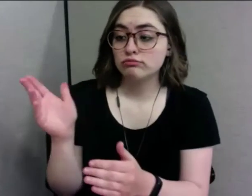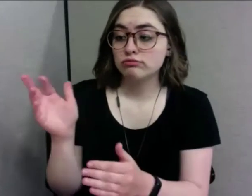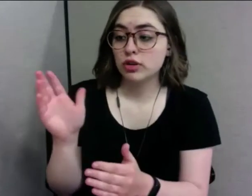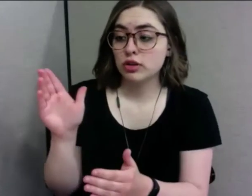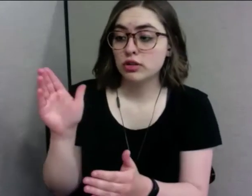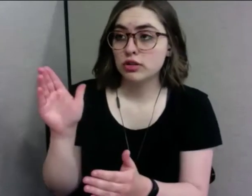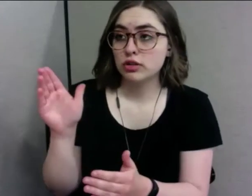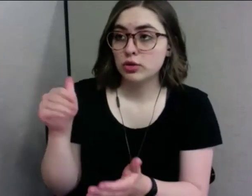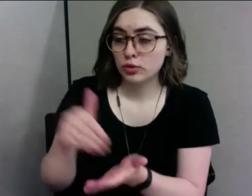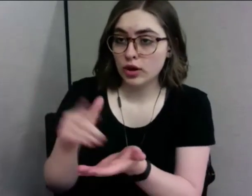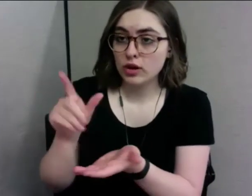$3.